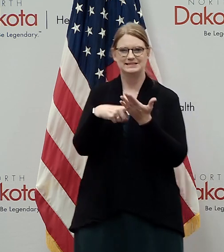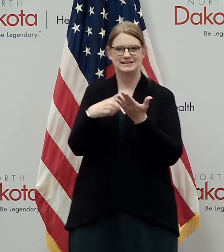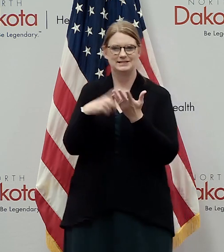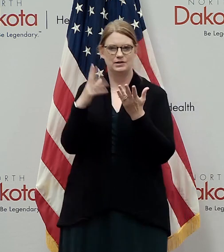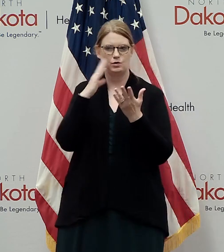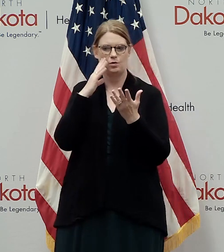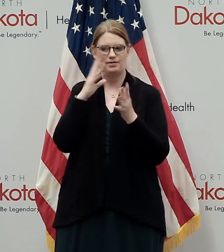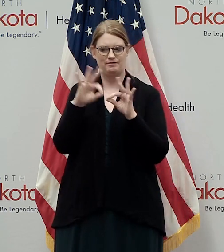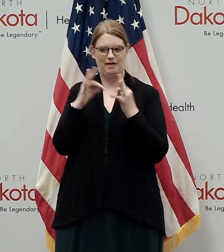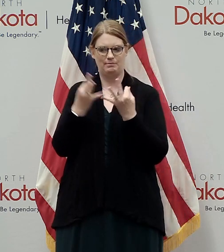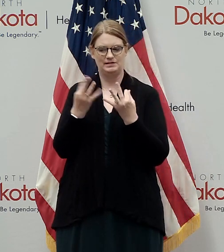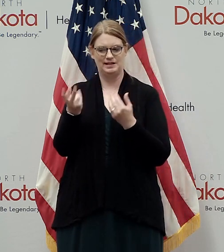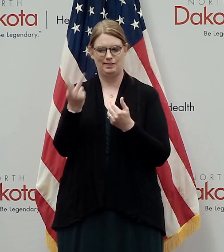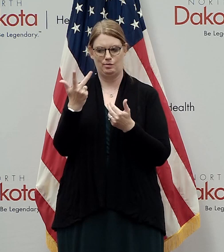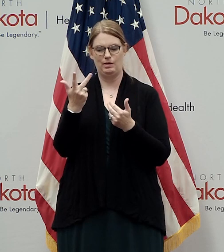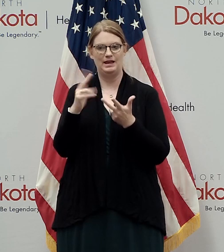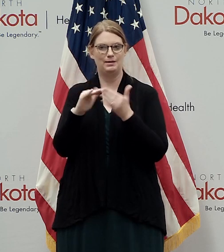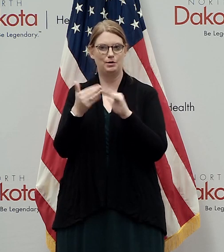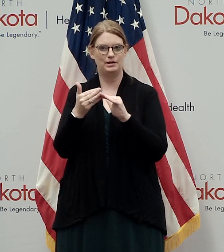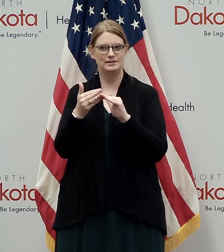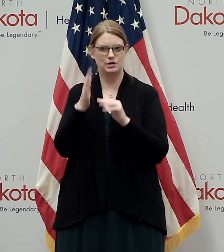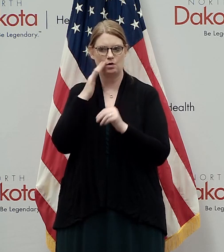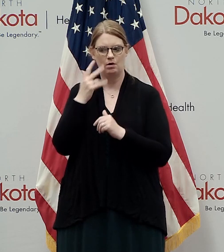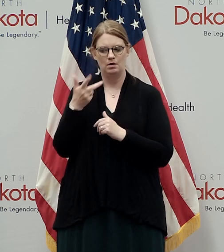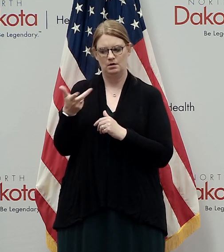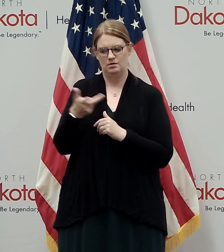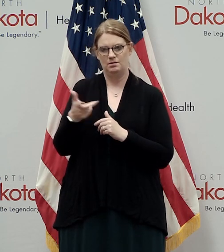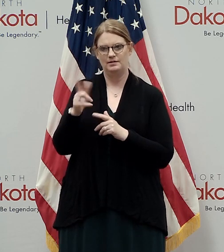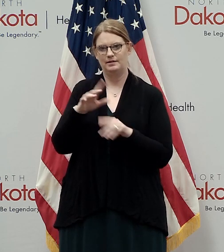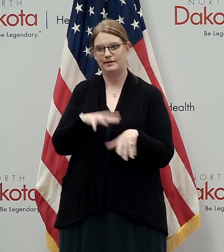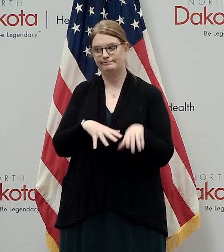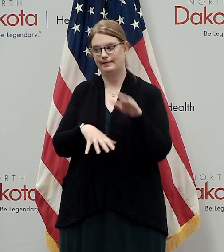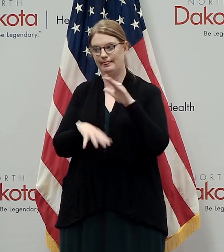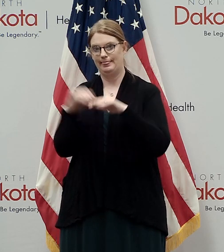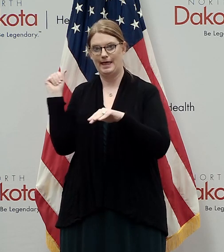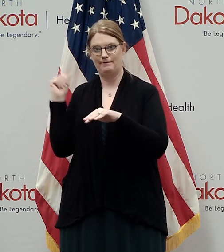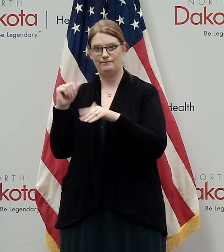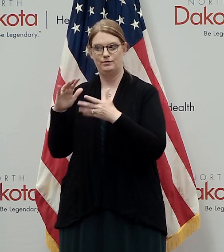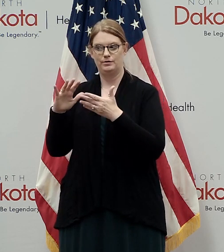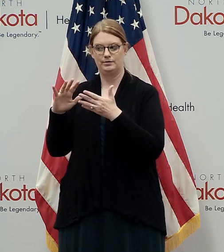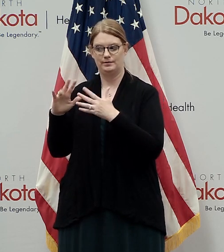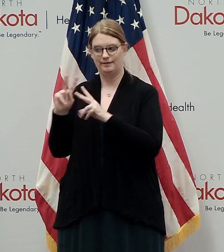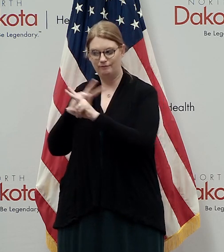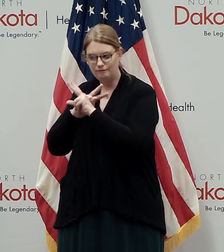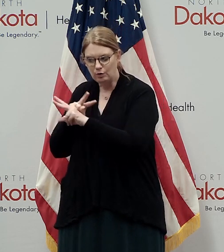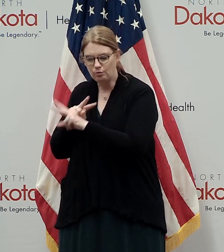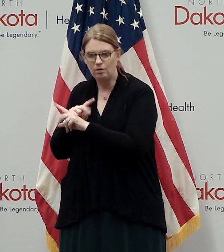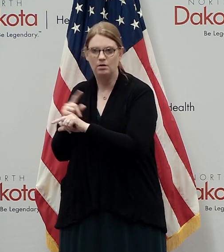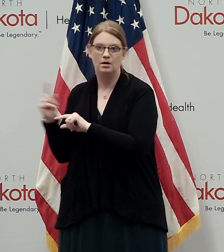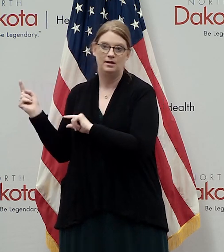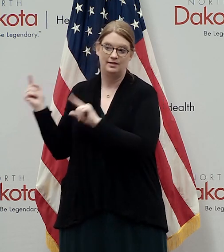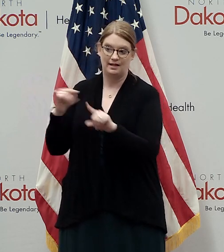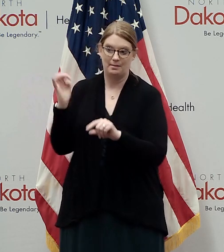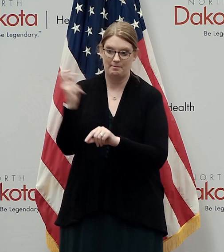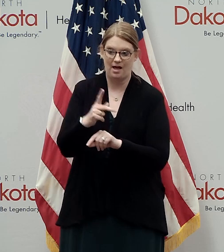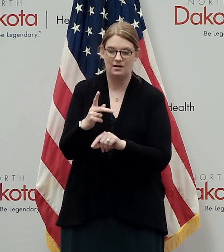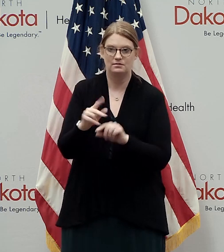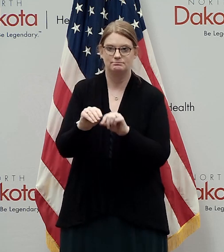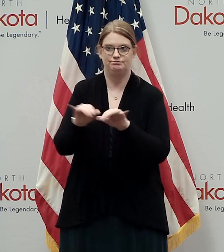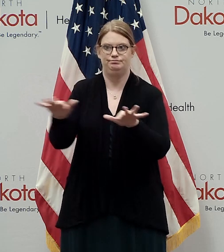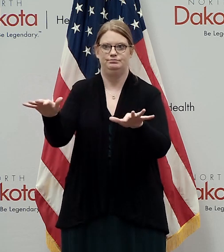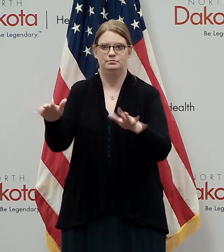families in the 3 communities and the Sunbelt funeral, there are incidents where this is popping up, so we will continue to consider it, but